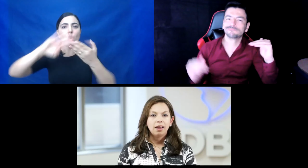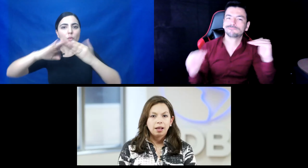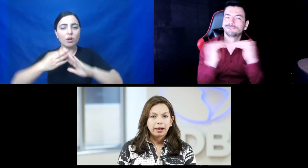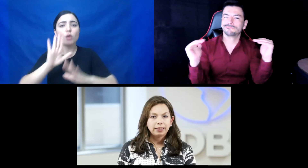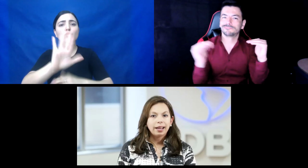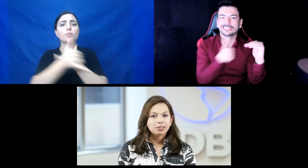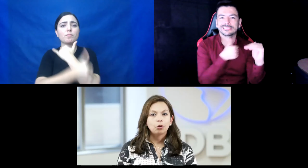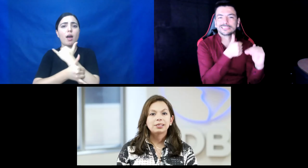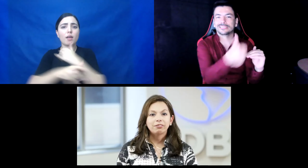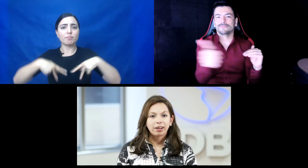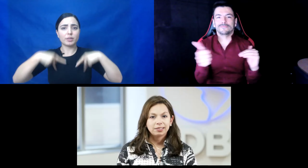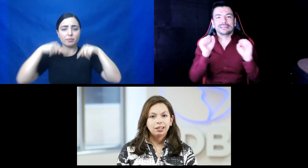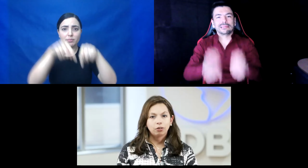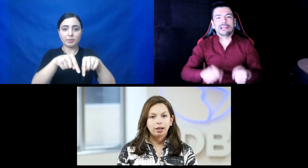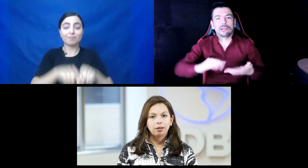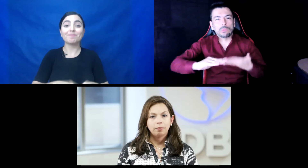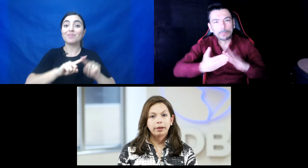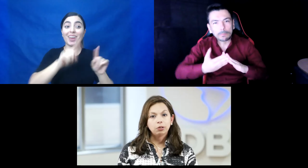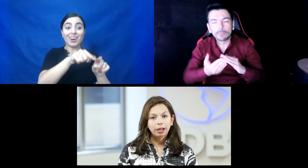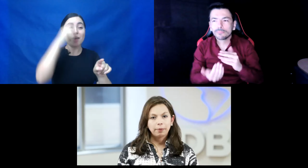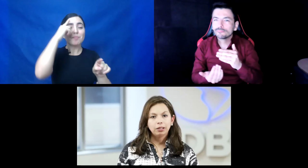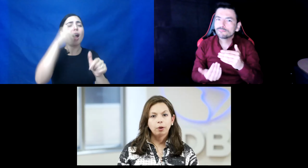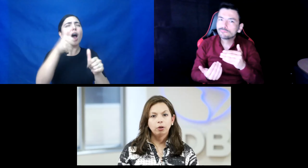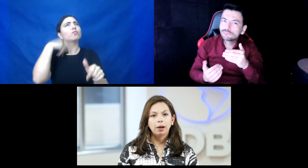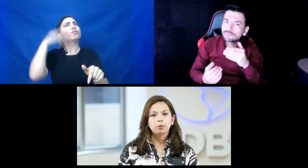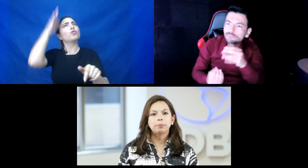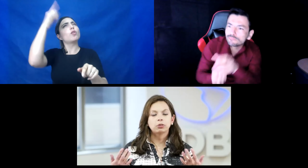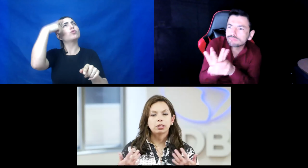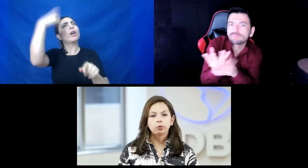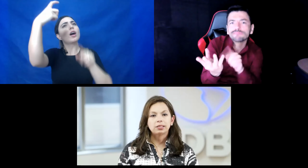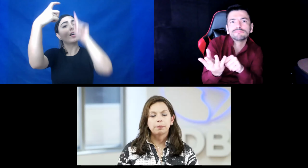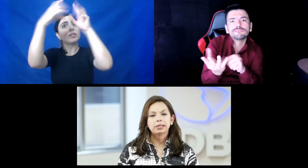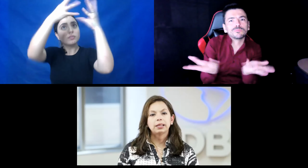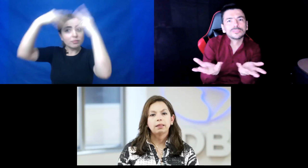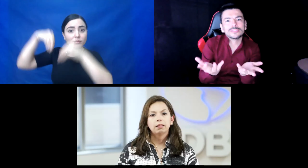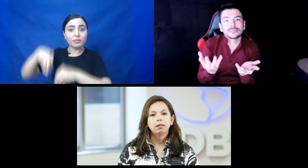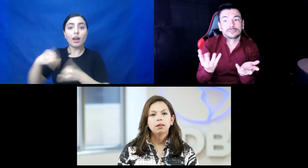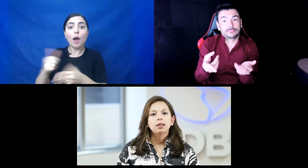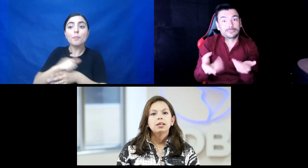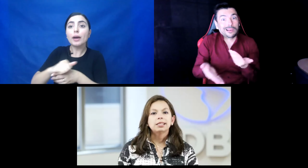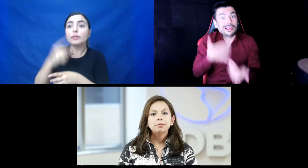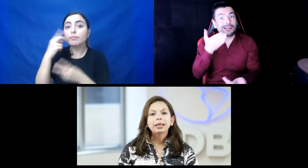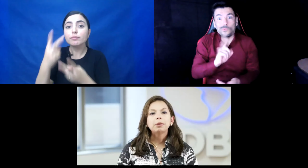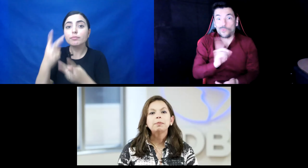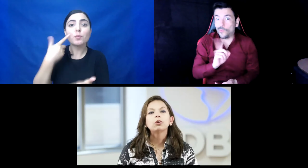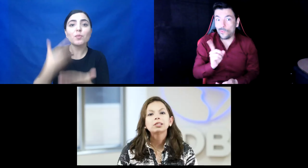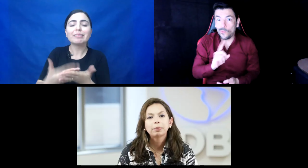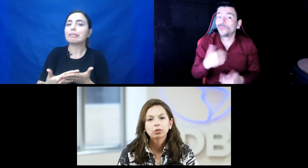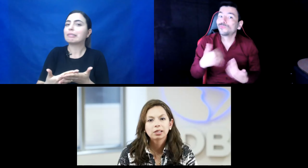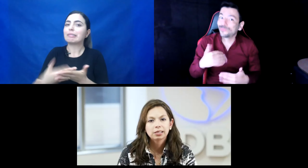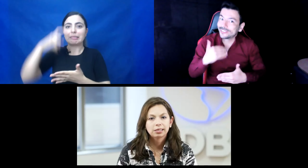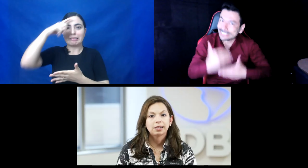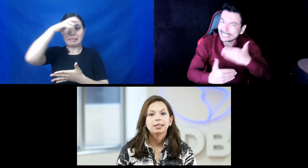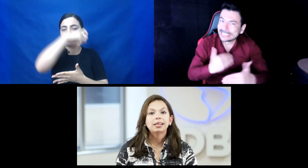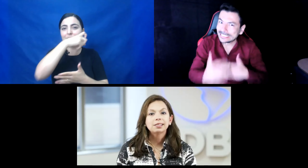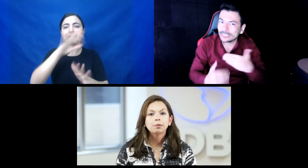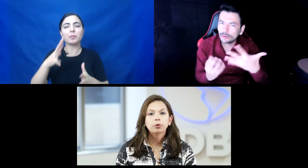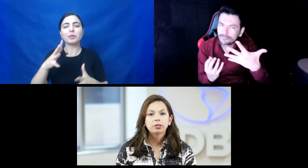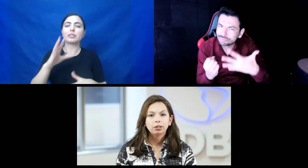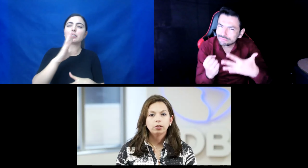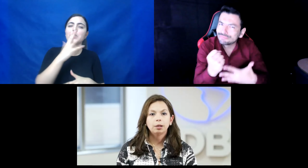able to access all the social and various services in their country. In practice, this is not easy, especially